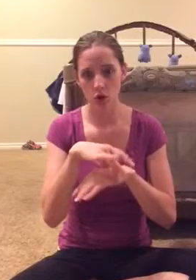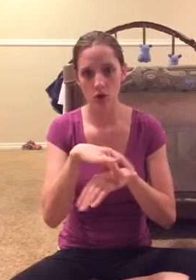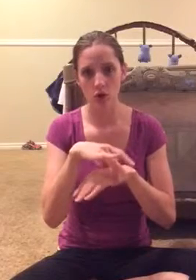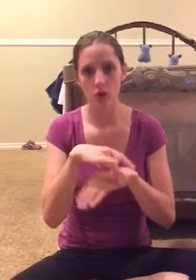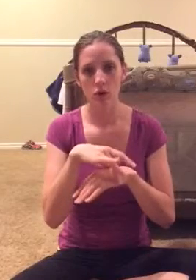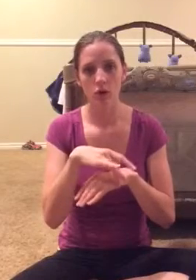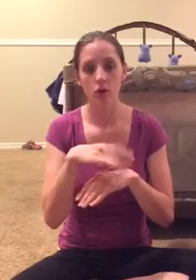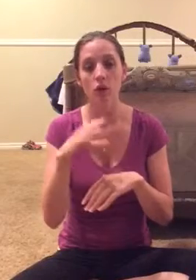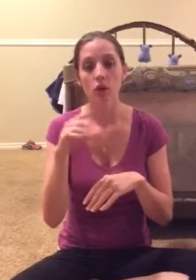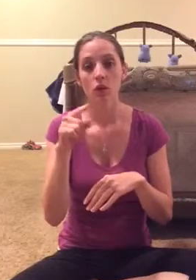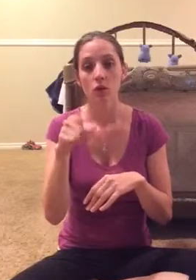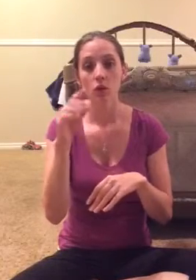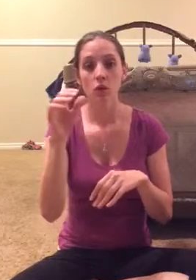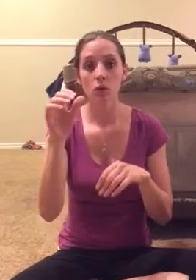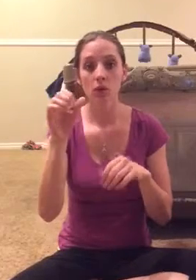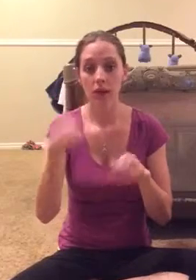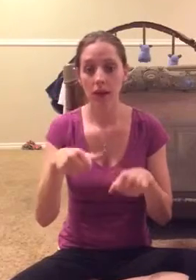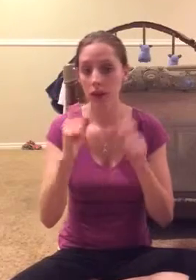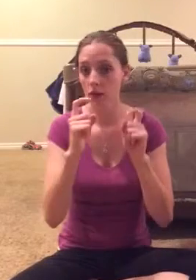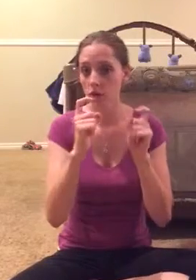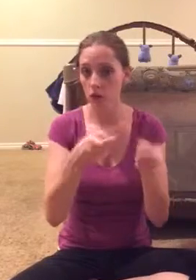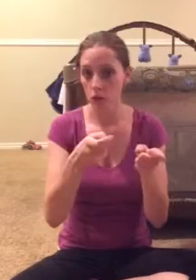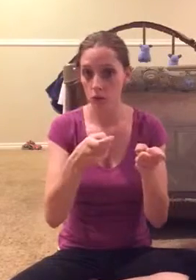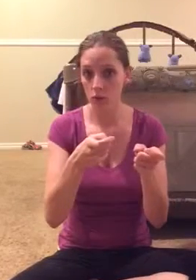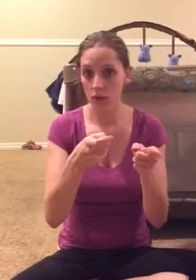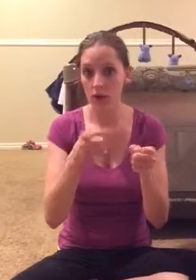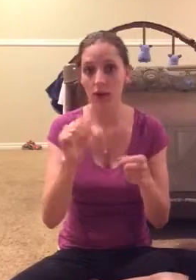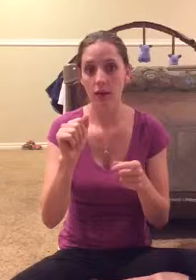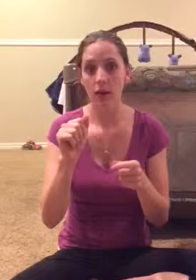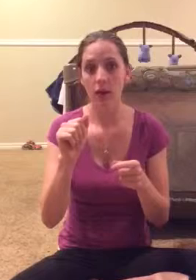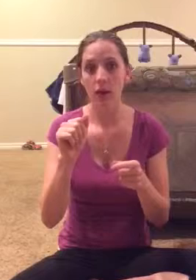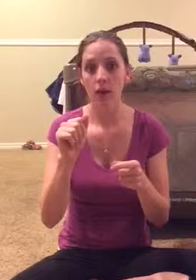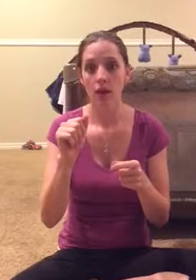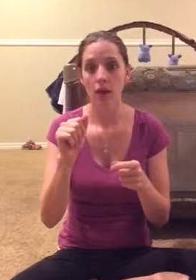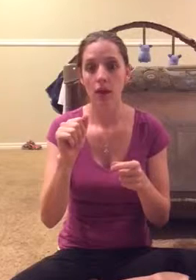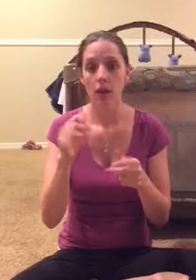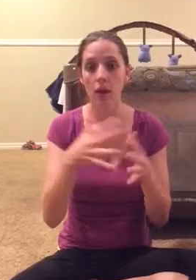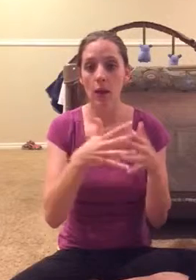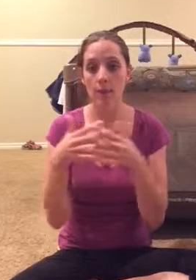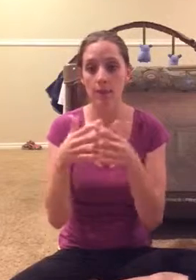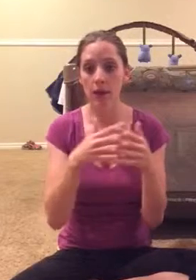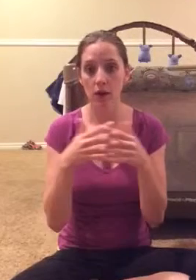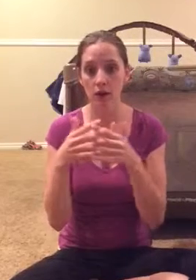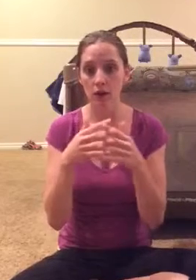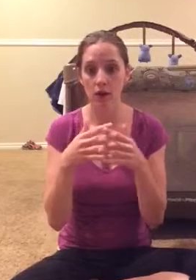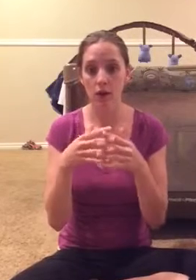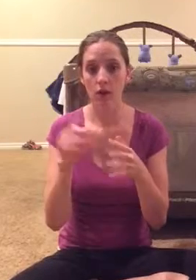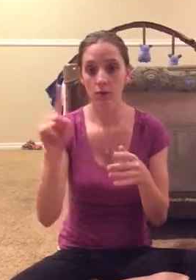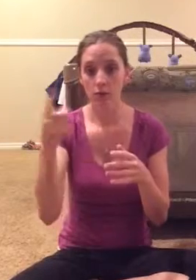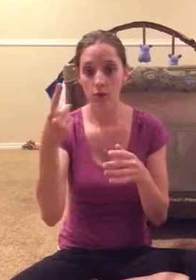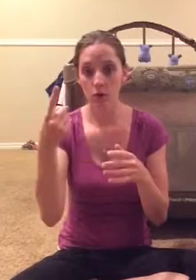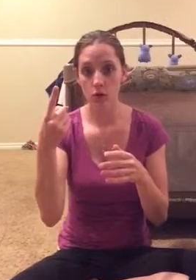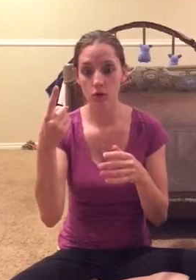Donations can also be made at America First Credit Union under Sierra K. Hadley's name